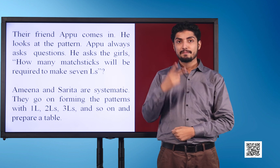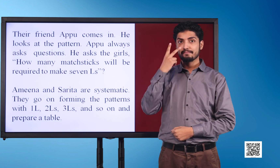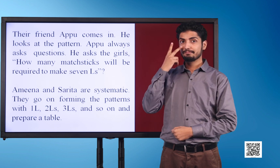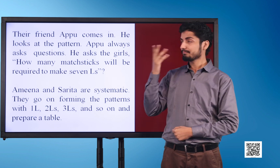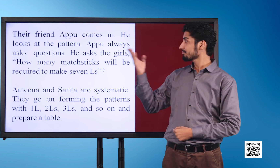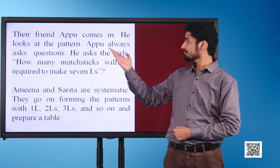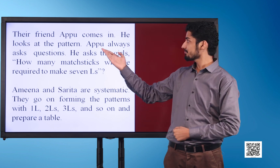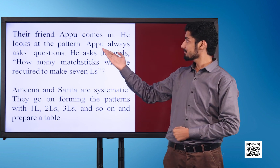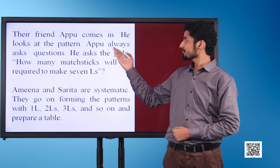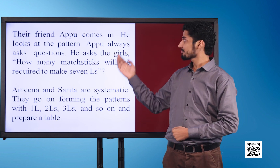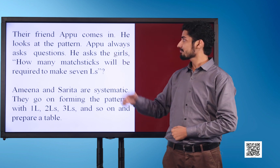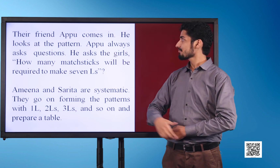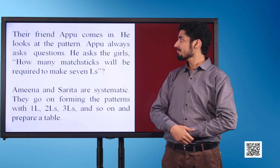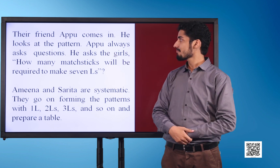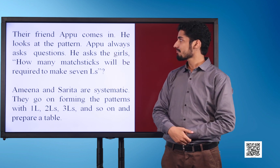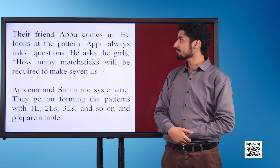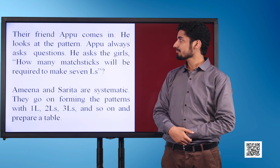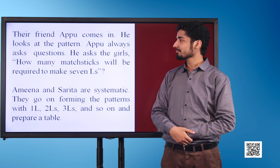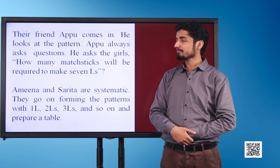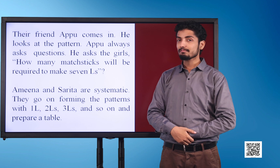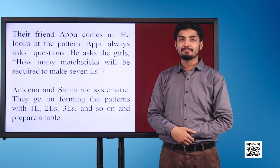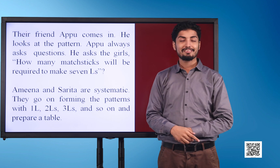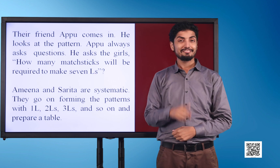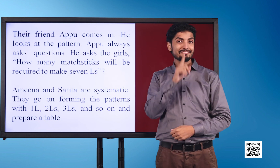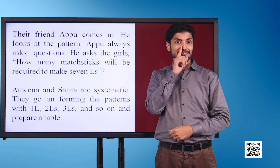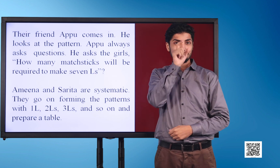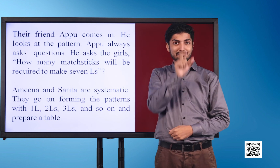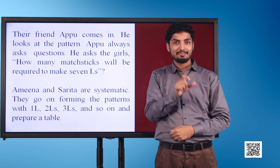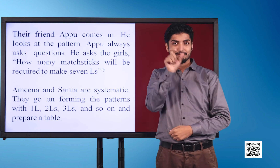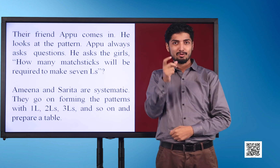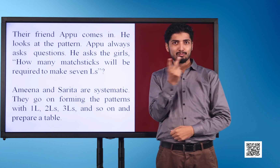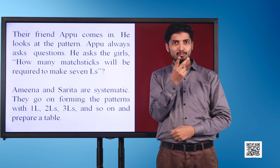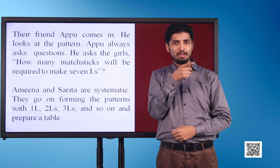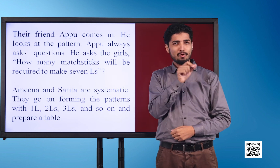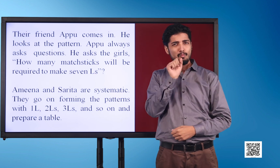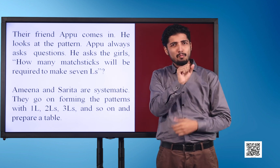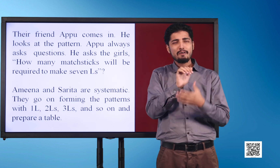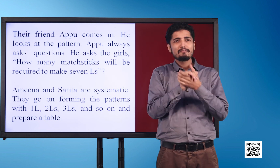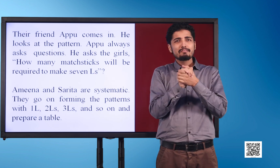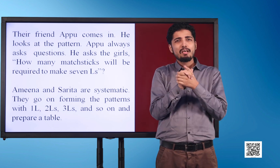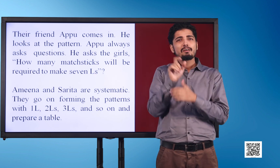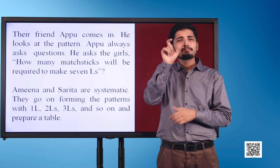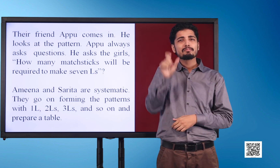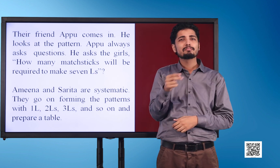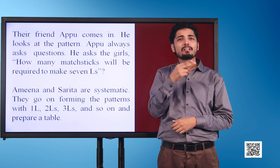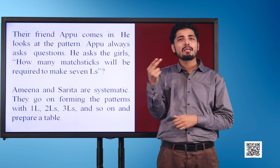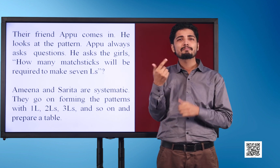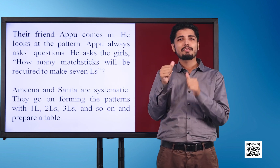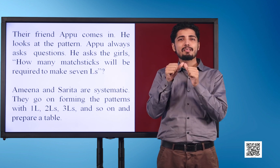Their friend Appu comes in. He looks at the pattern. Appu always asks